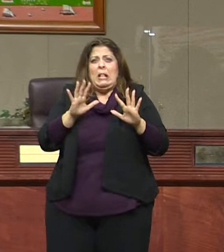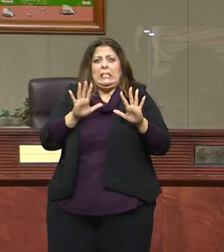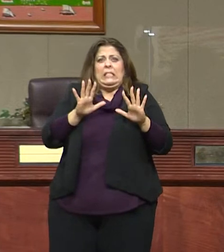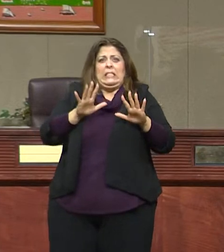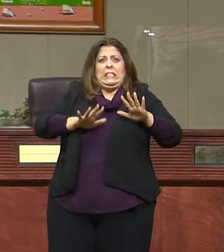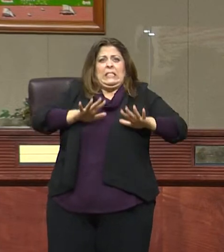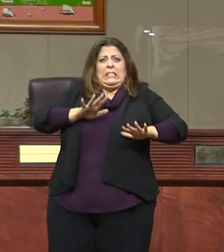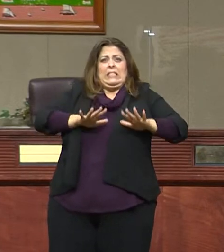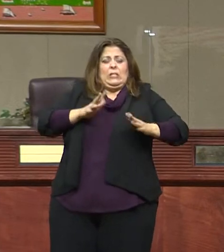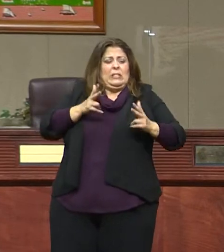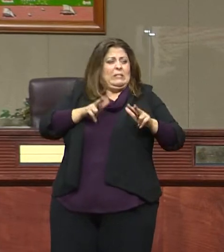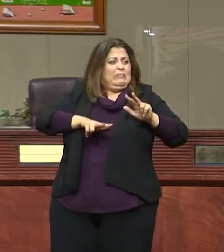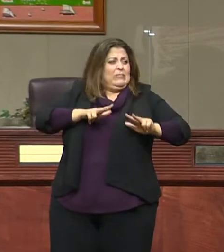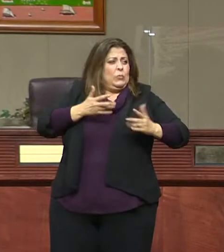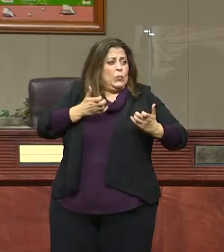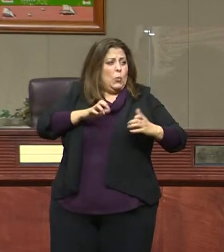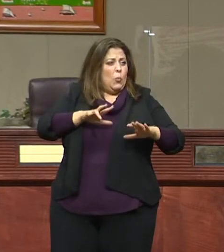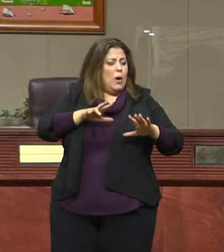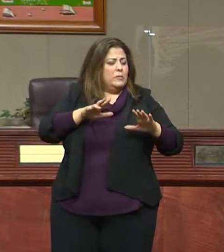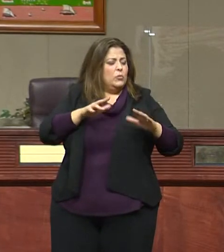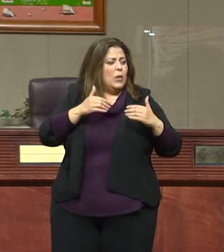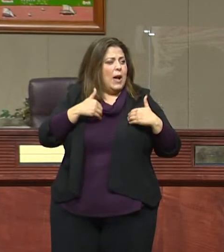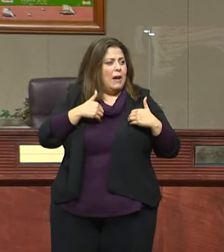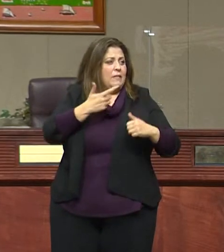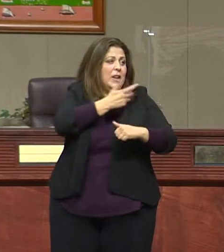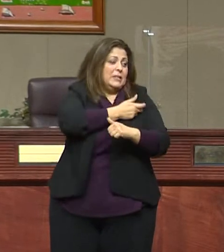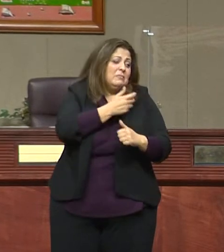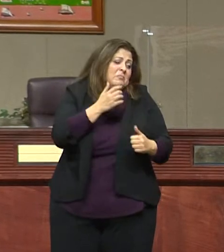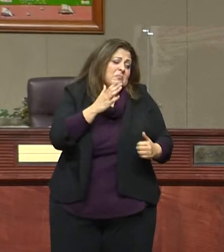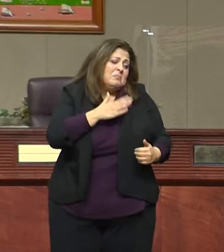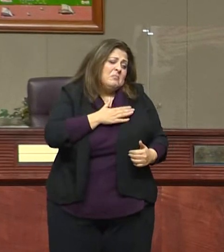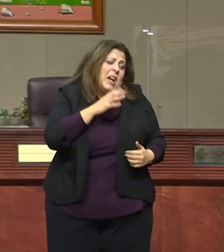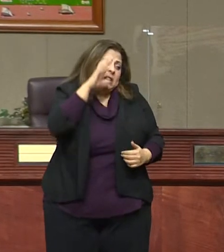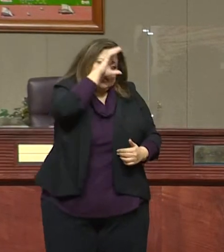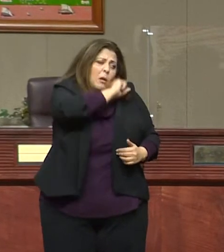But that's my assumption.